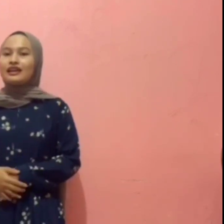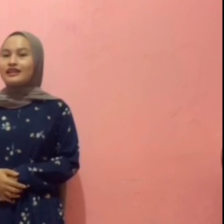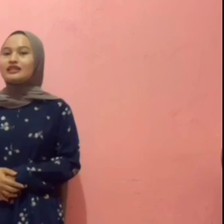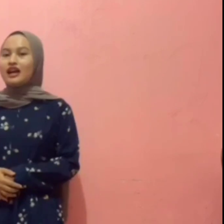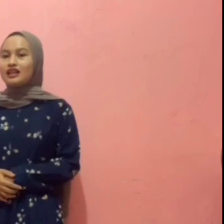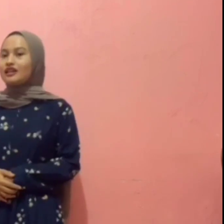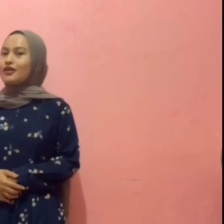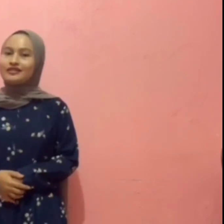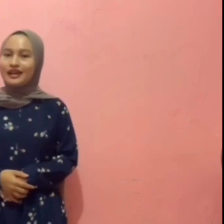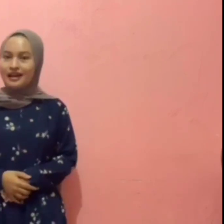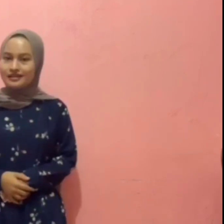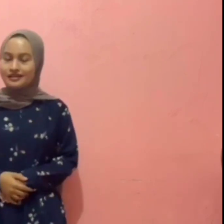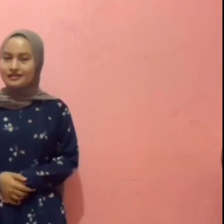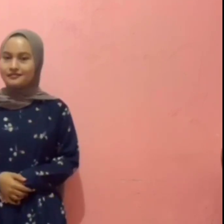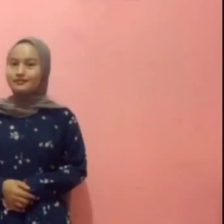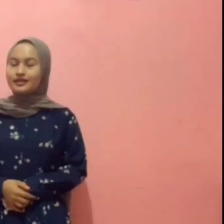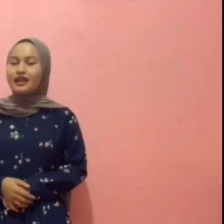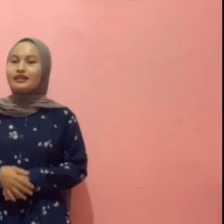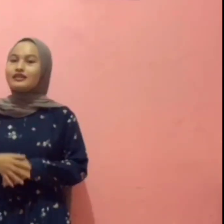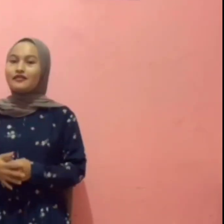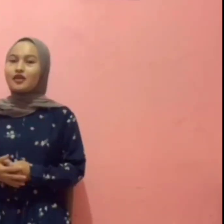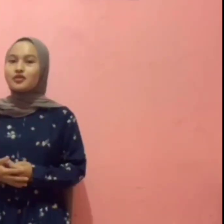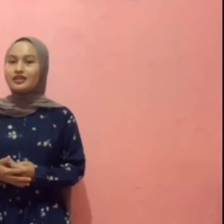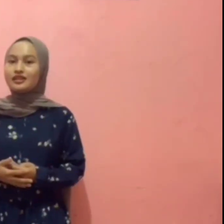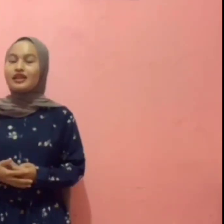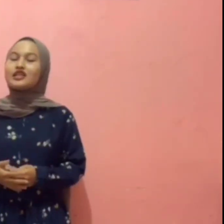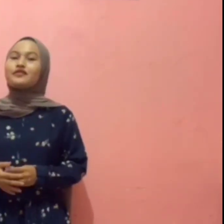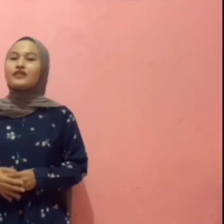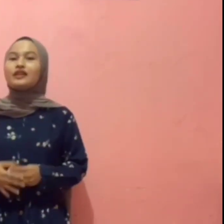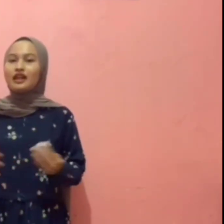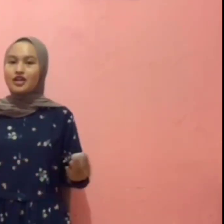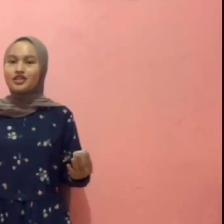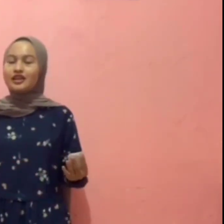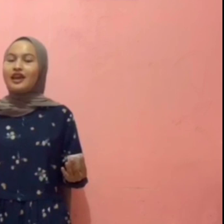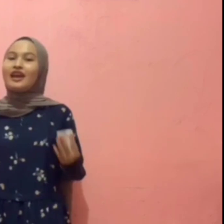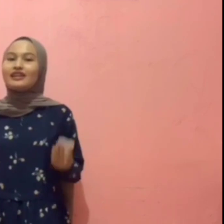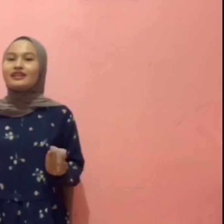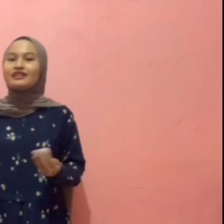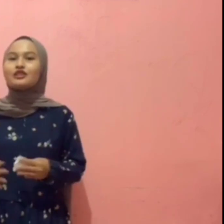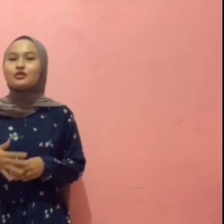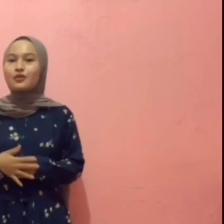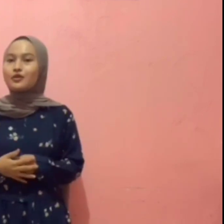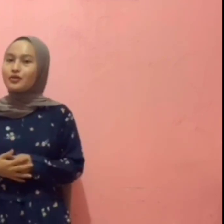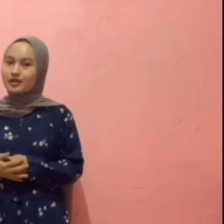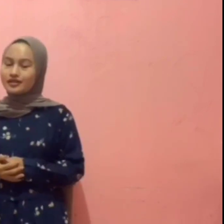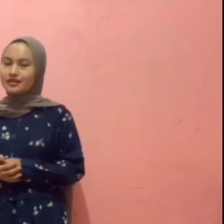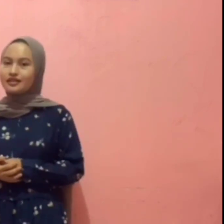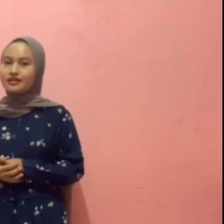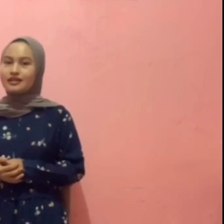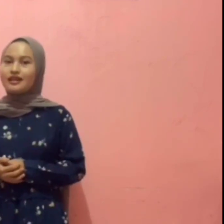is all around us. The deaf community is very large and it is throughout the world.